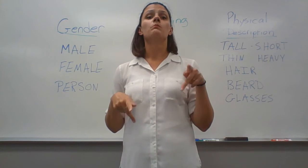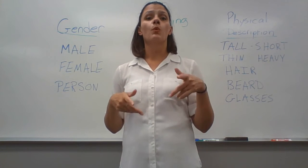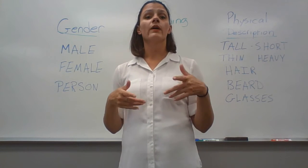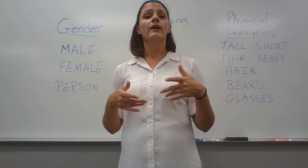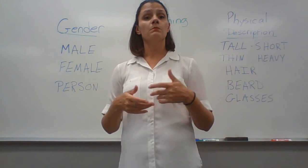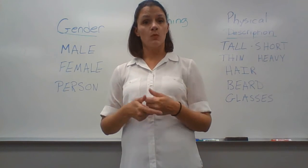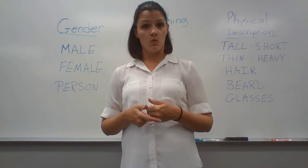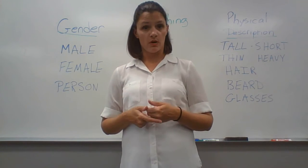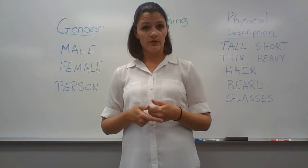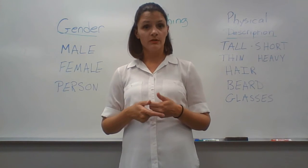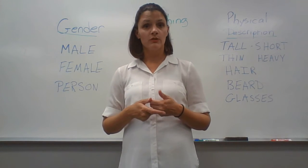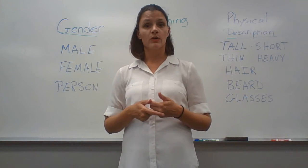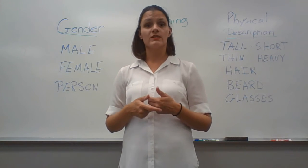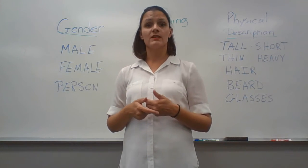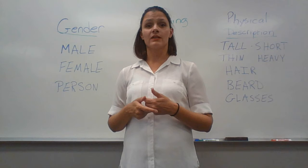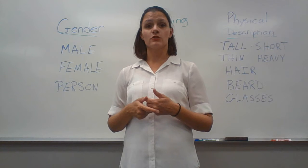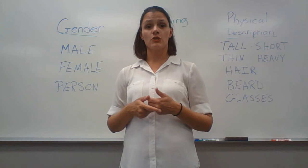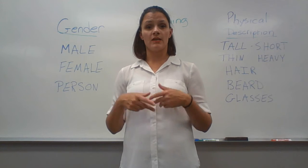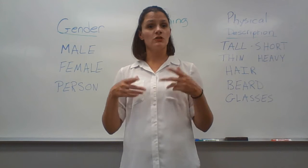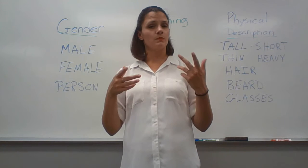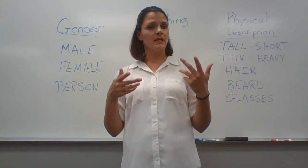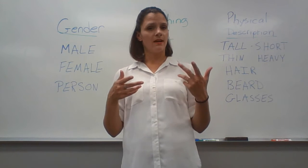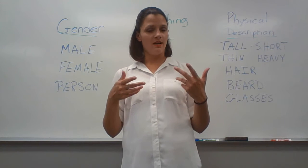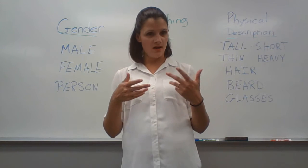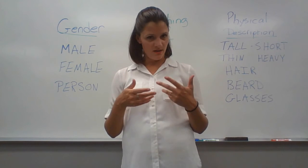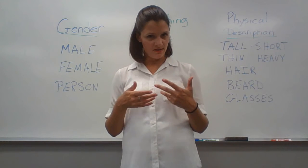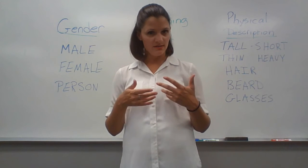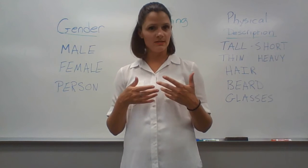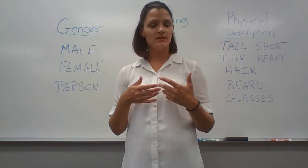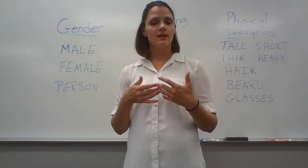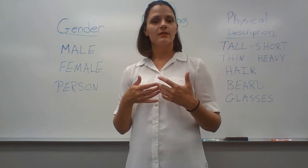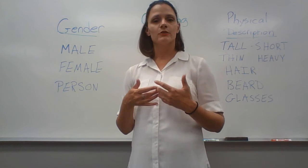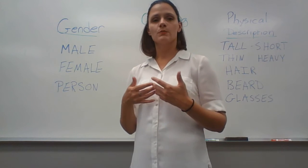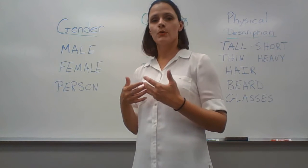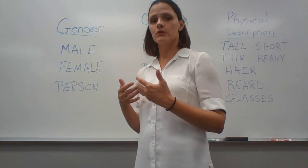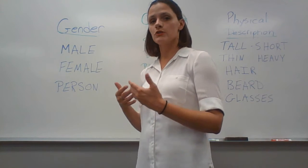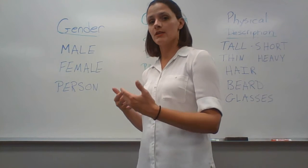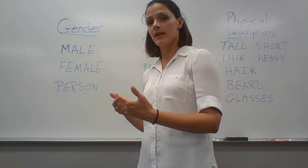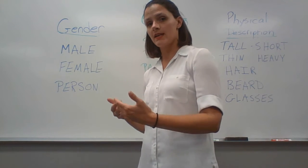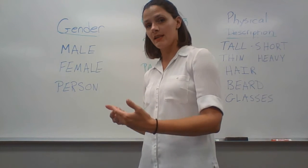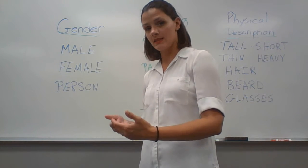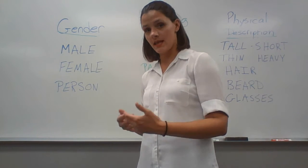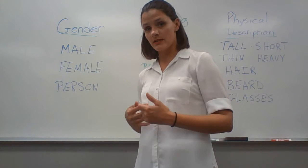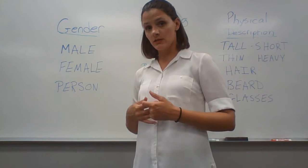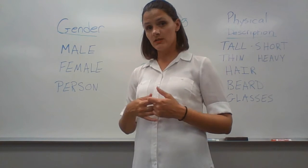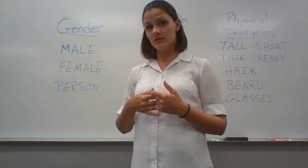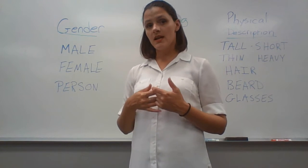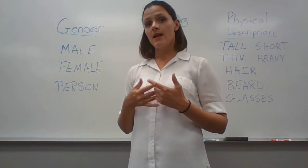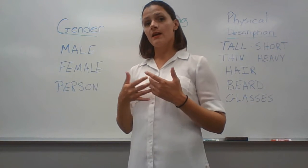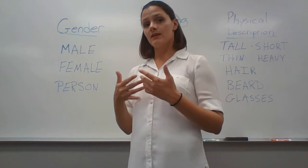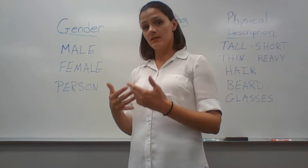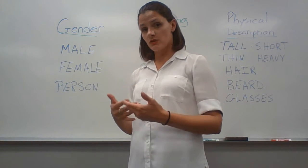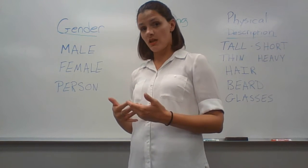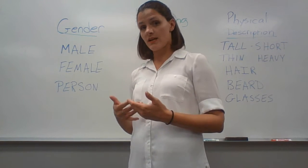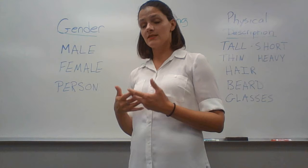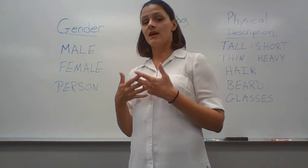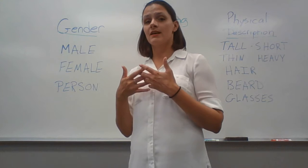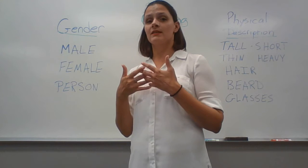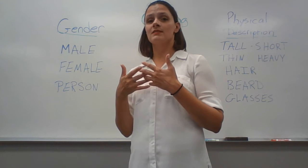More and more you are seeing a change because there's a push to get letters, initialized signs,